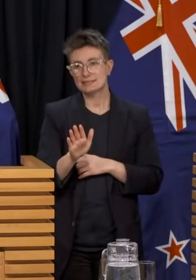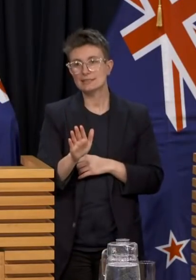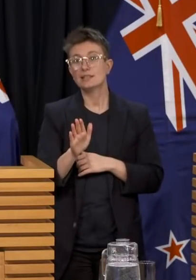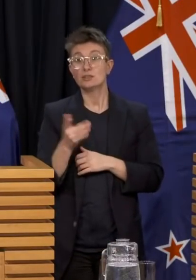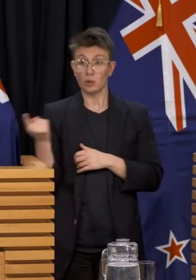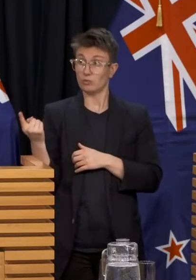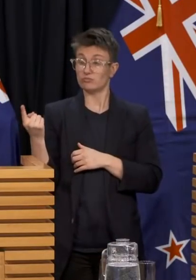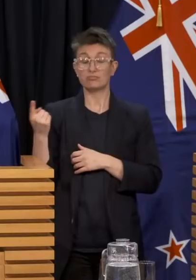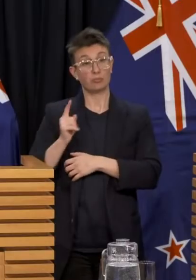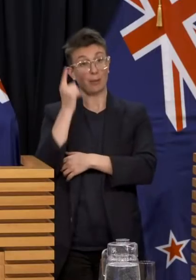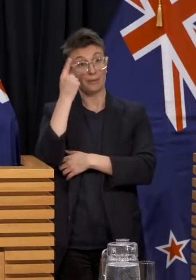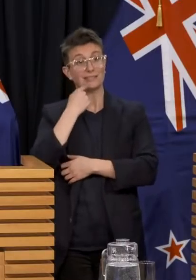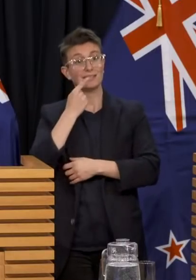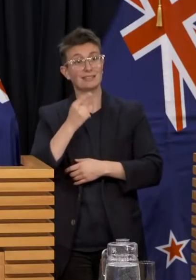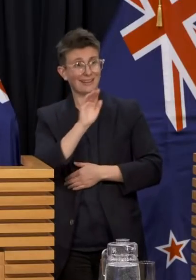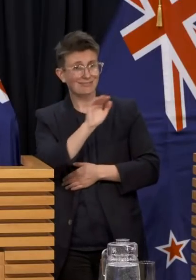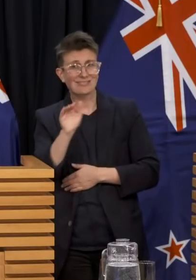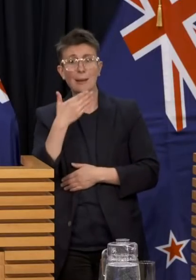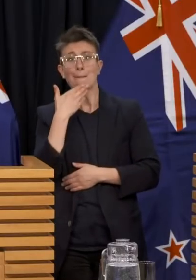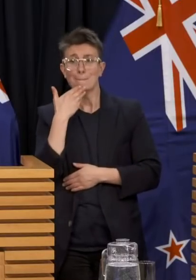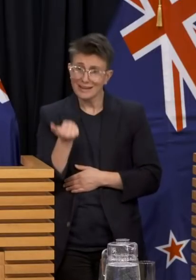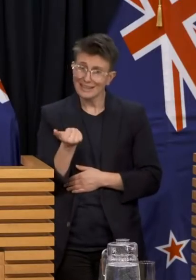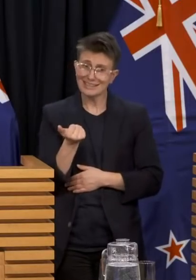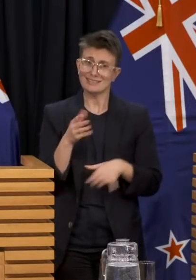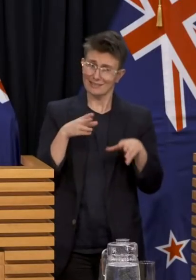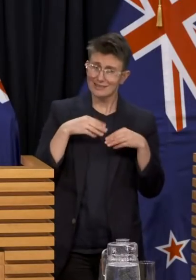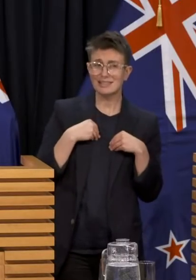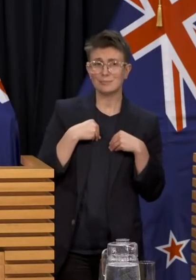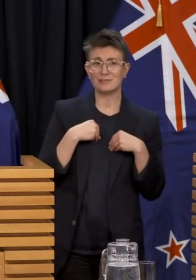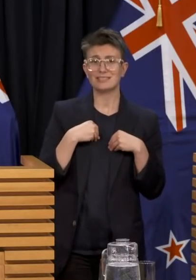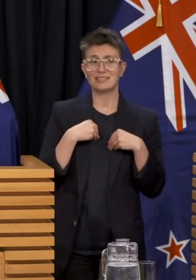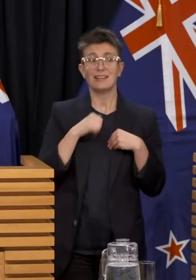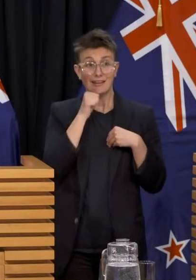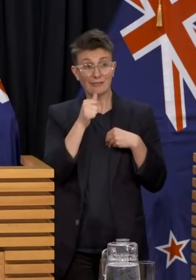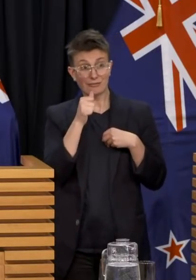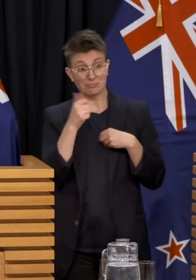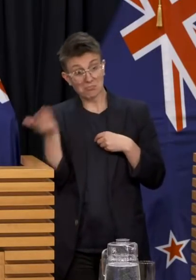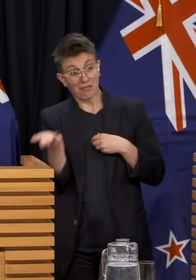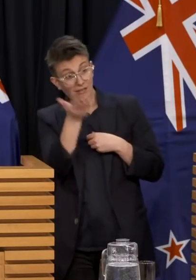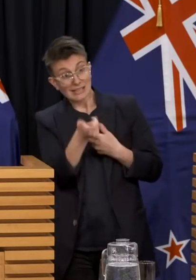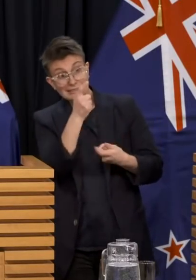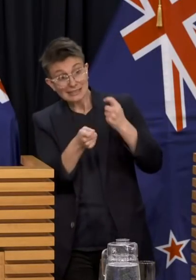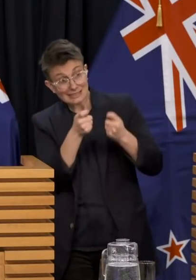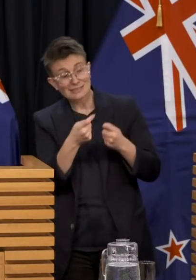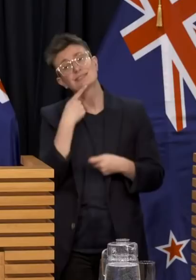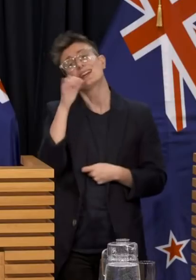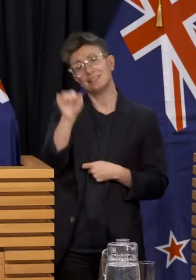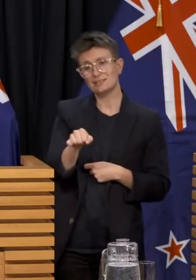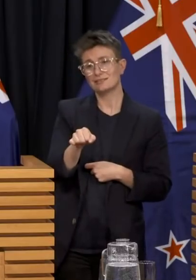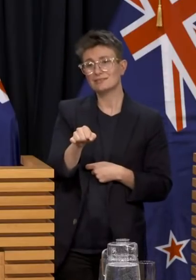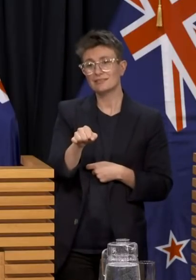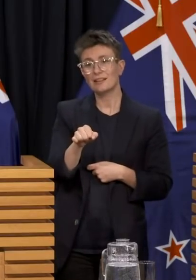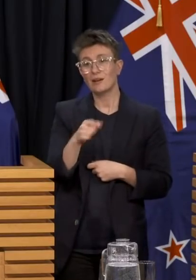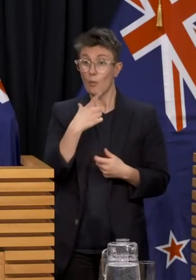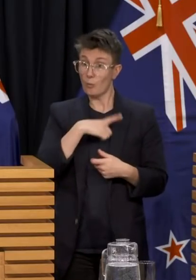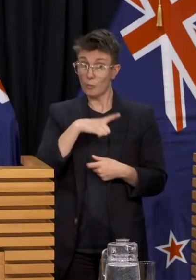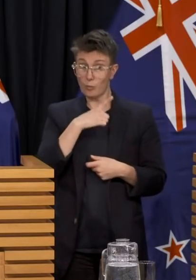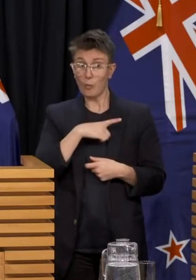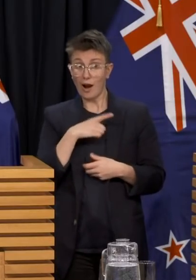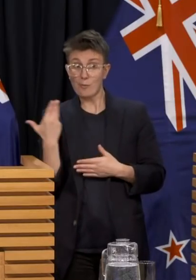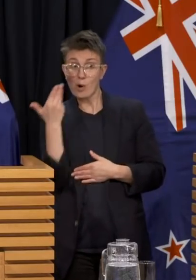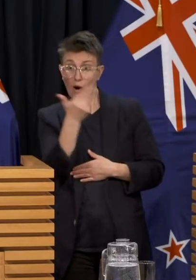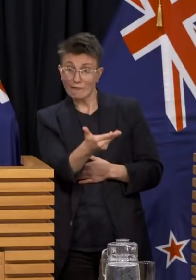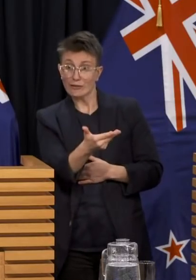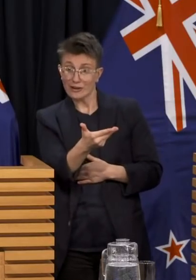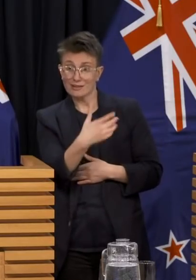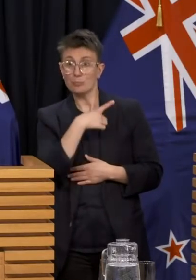your part as the team of 5 million and have your test. If you're offered a test, take the test. You're being offered the test for a very, very good reason, and we do need people